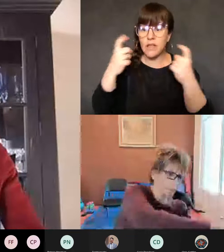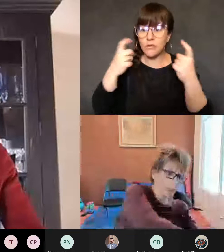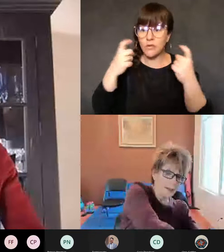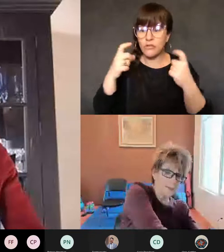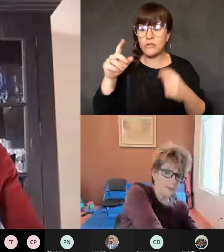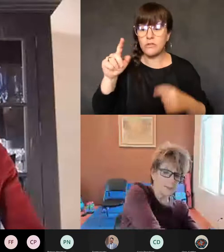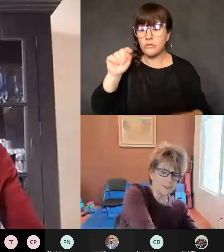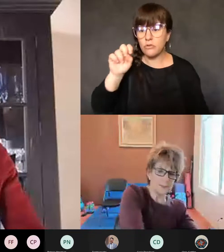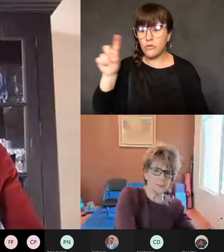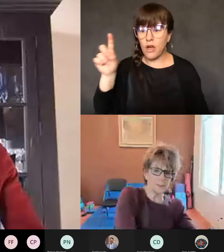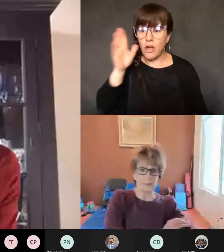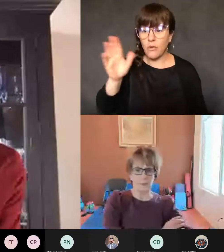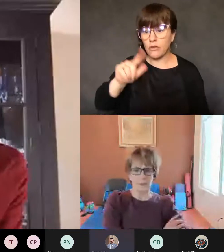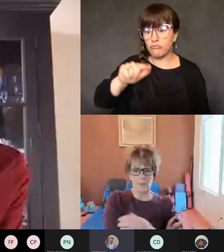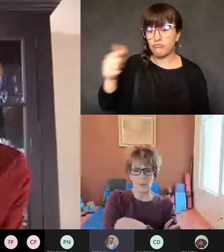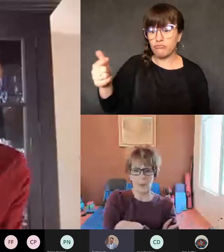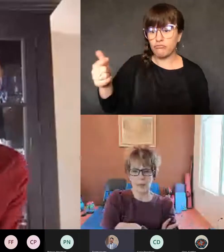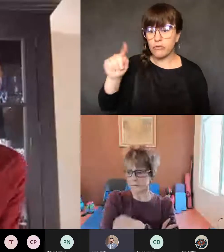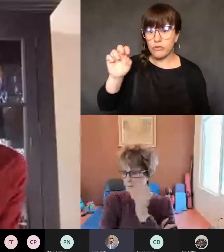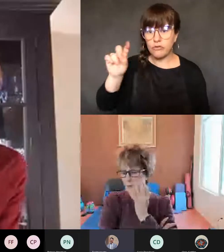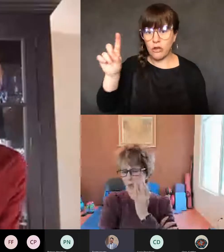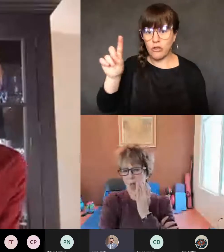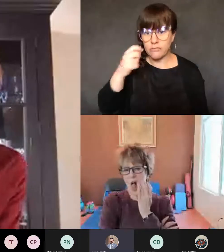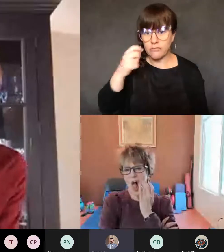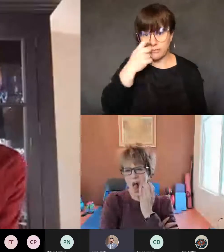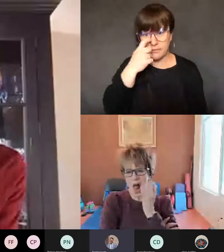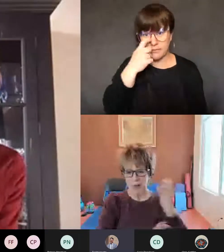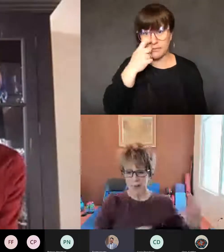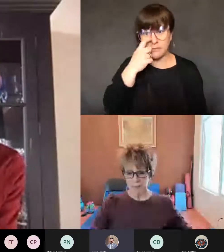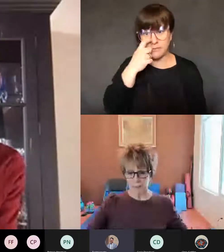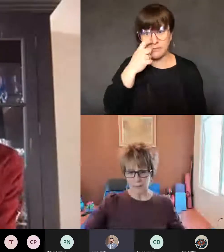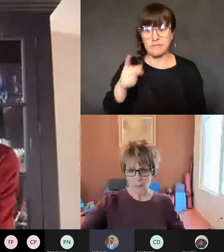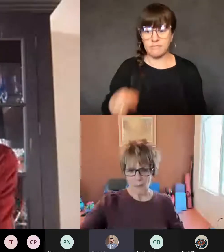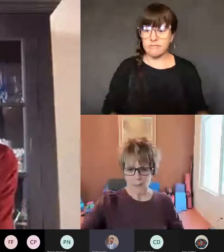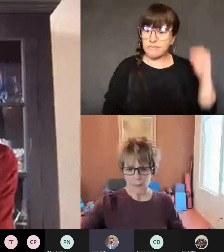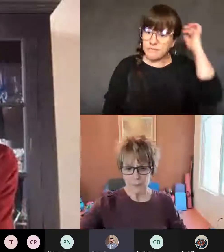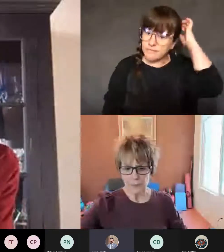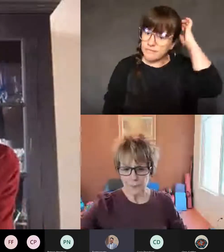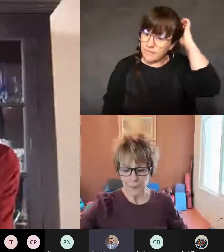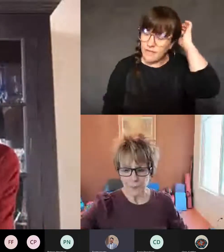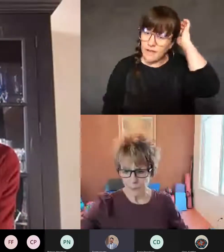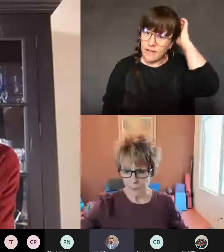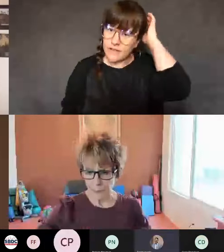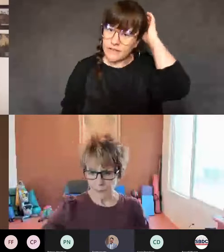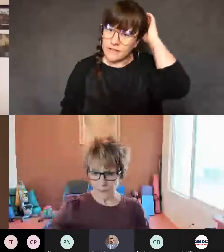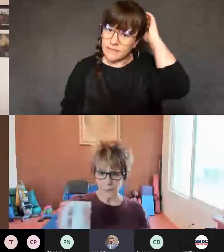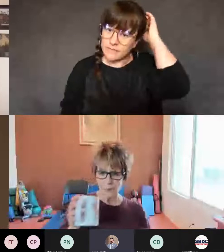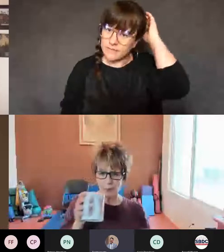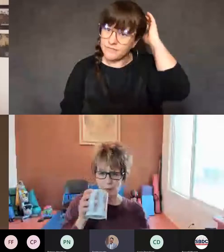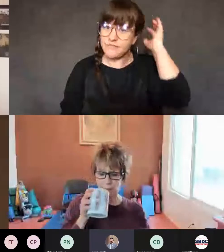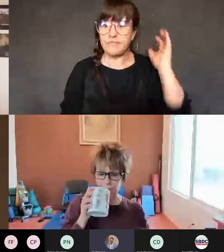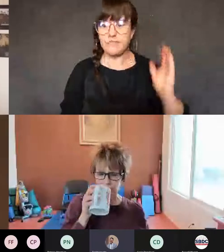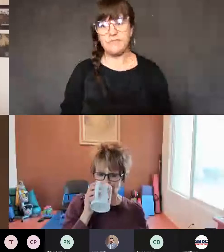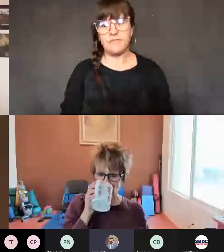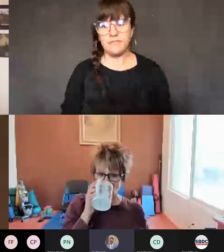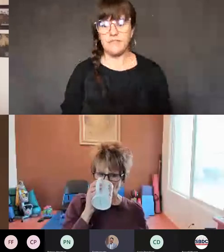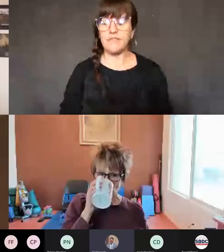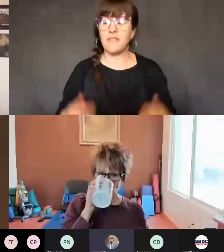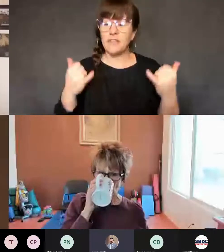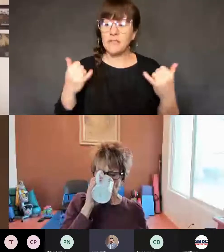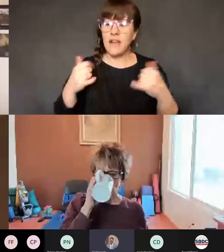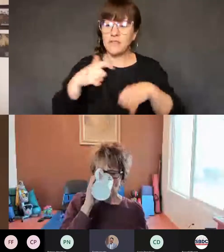going to turn it over to you for a minute. Okay, thanks, Becky. So this is the time to warm up